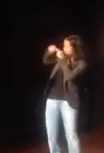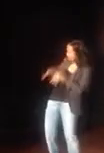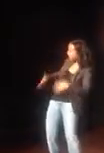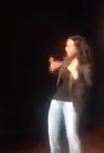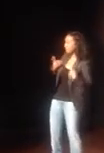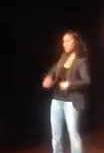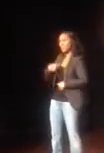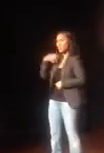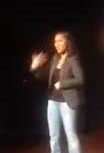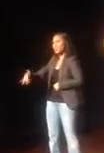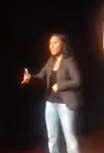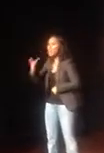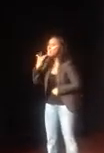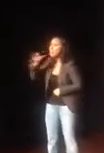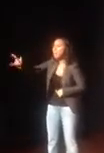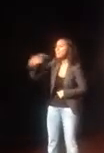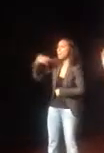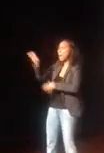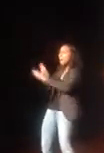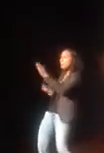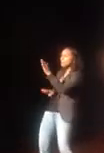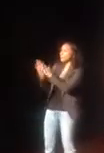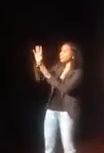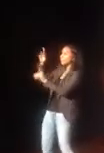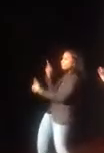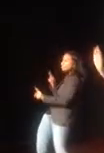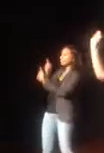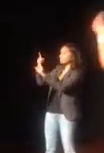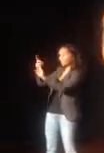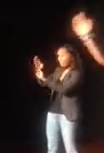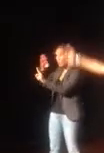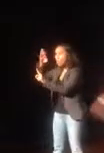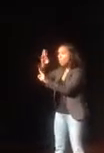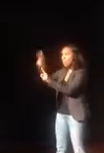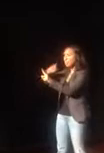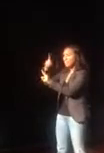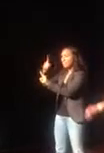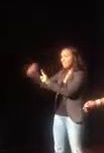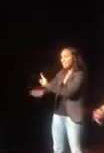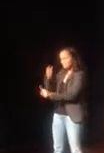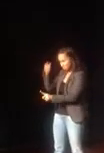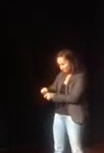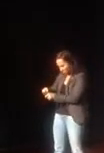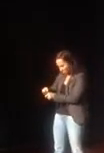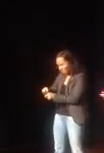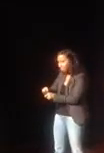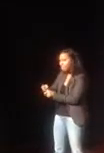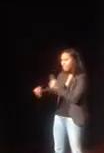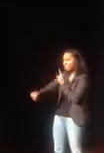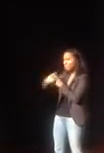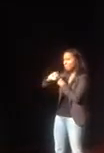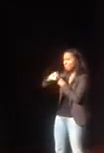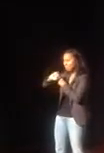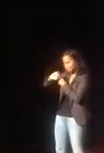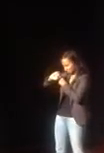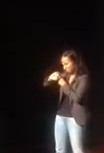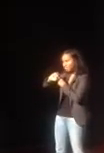on this upward spiral of success. I was on this odyssey, then boom. Another